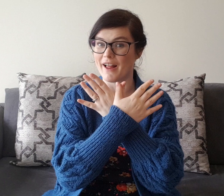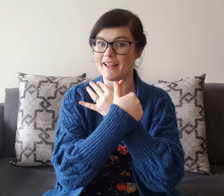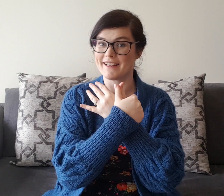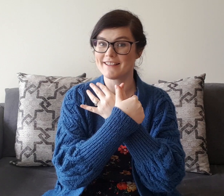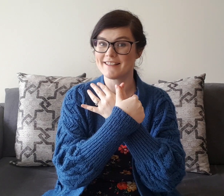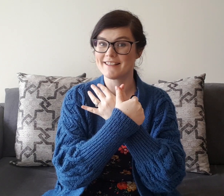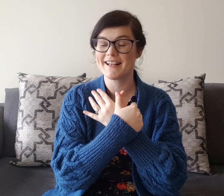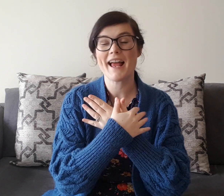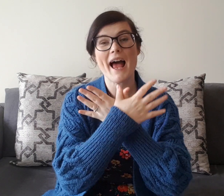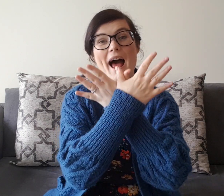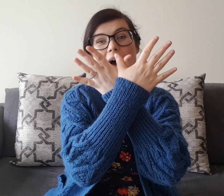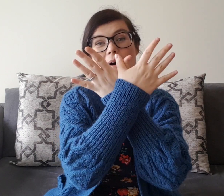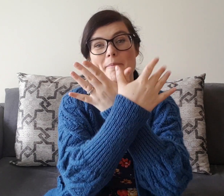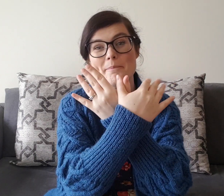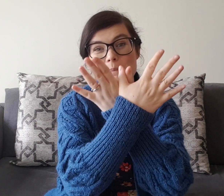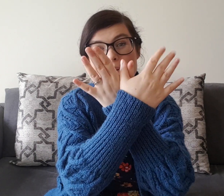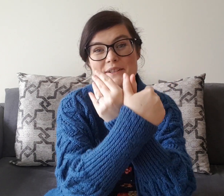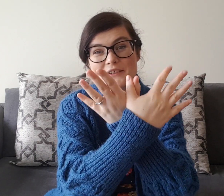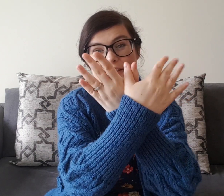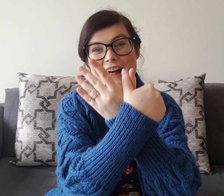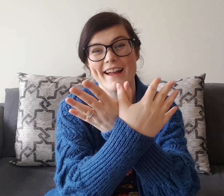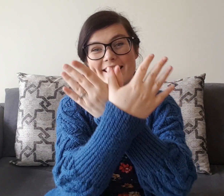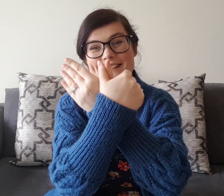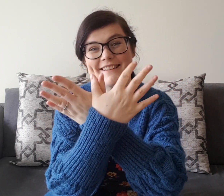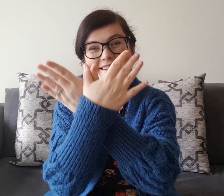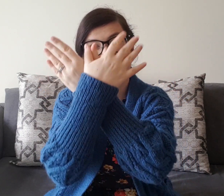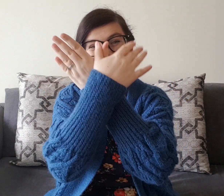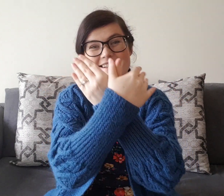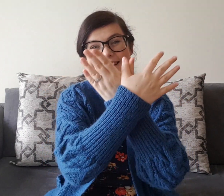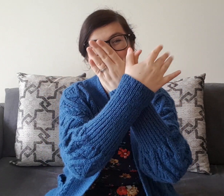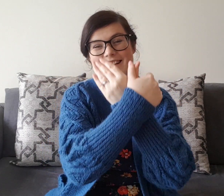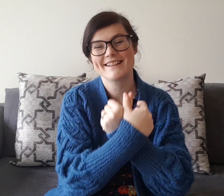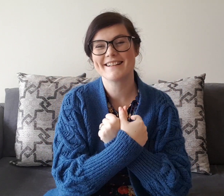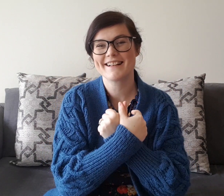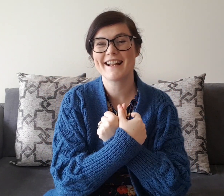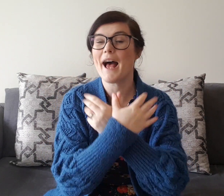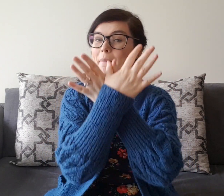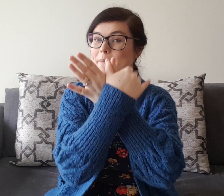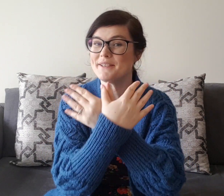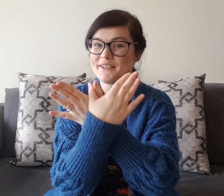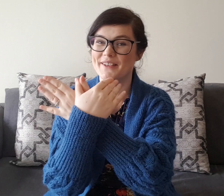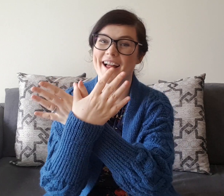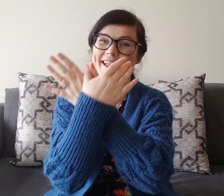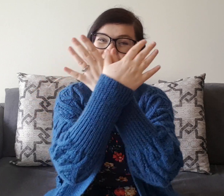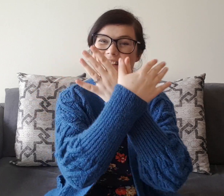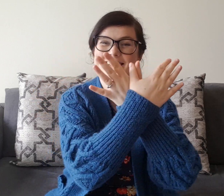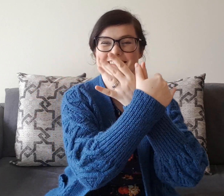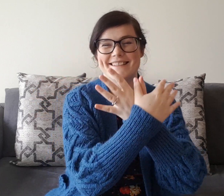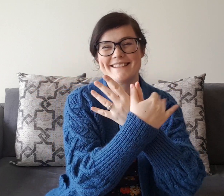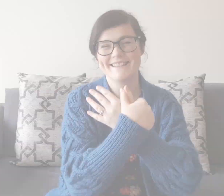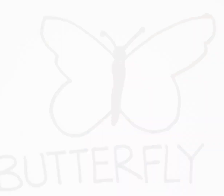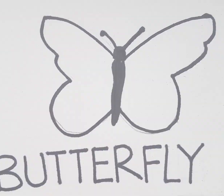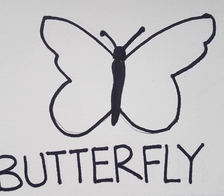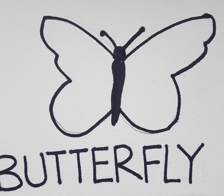butterfly, a butterfly, a butterfly.